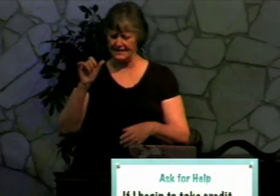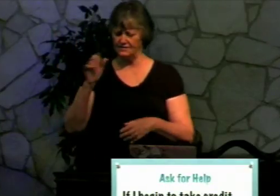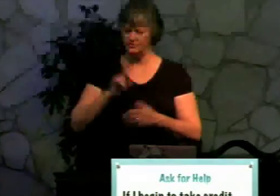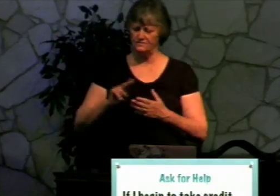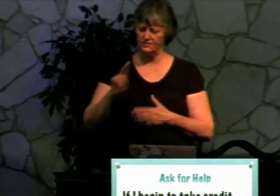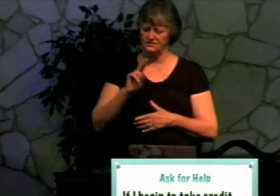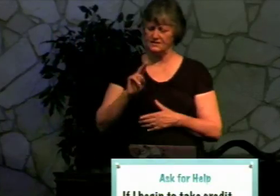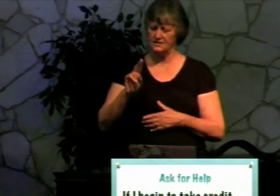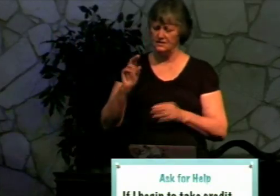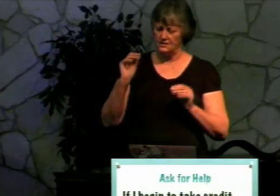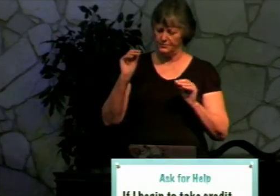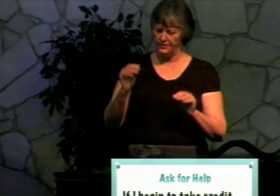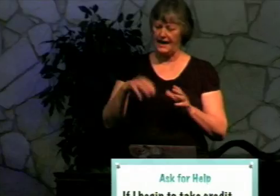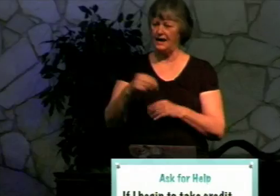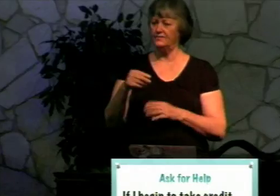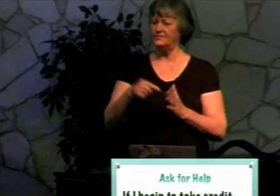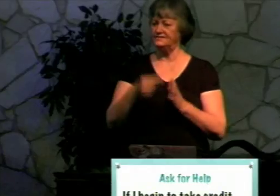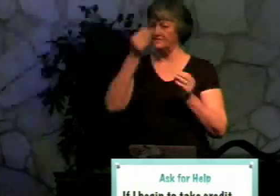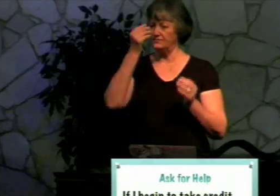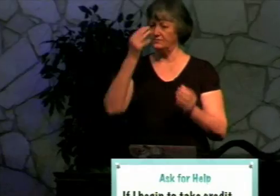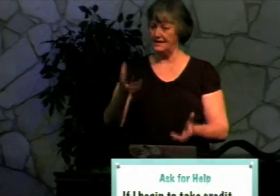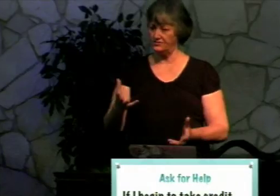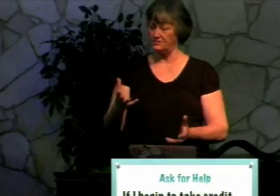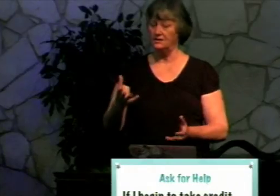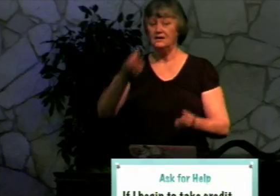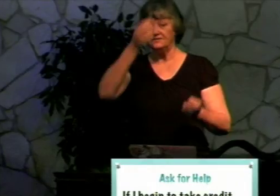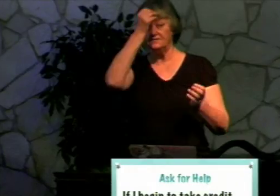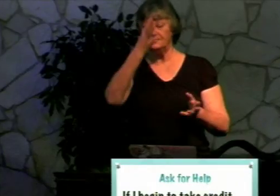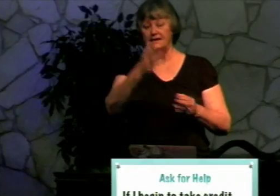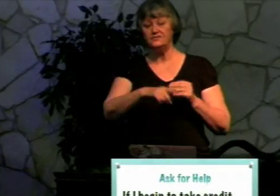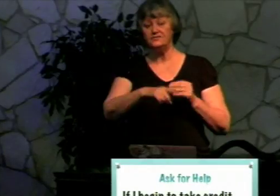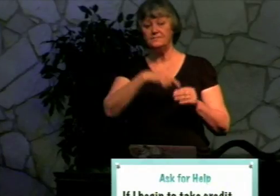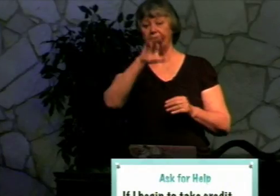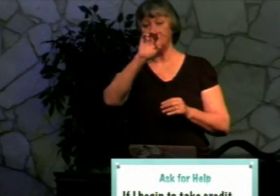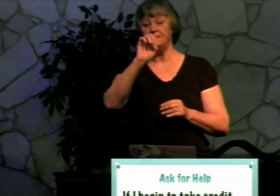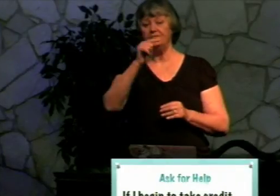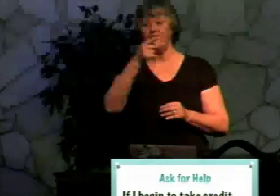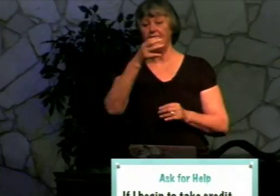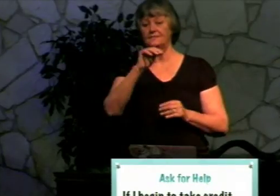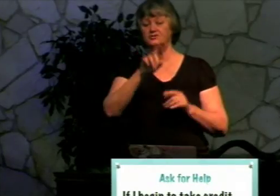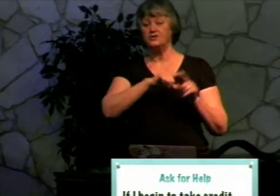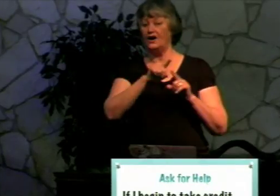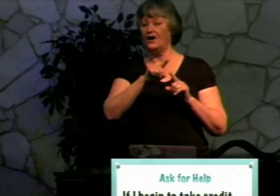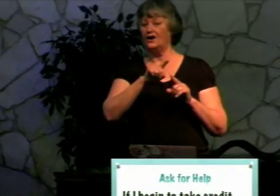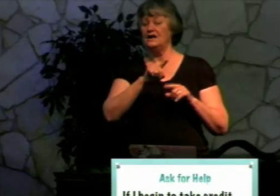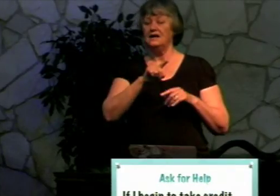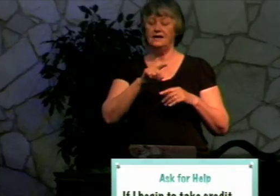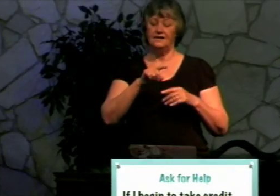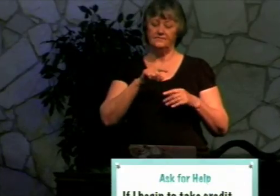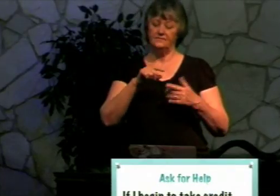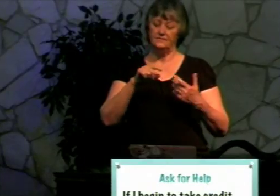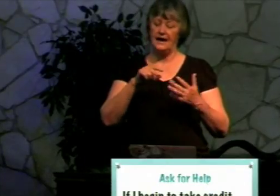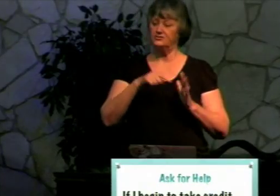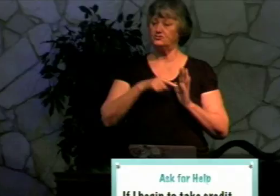Indiana University put out this information. The information about the Bethlehem star, I showed